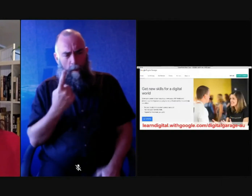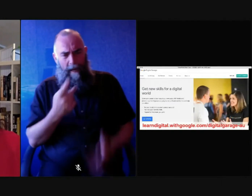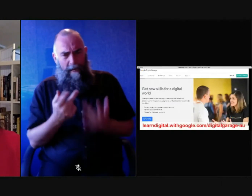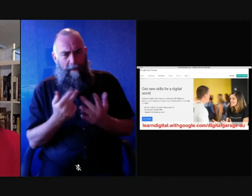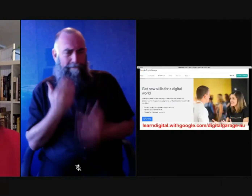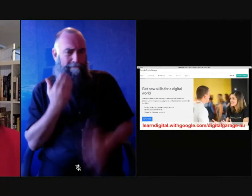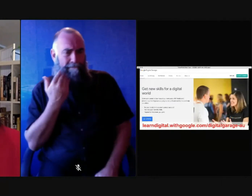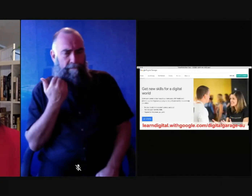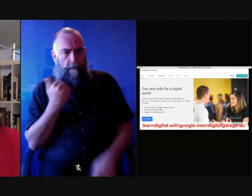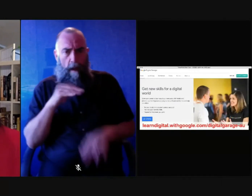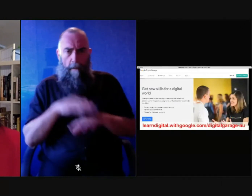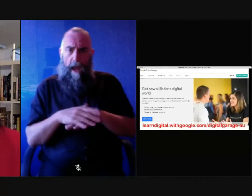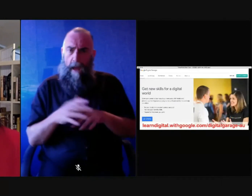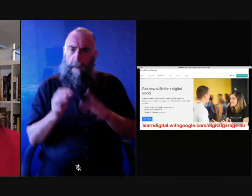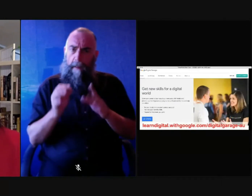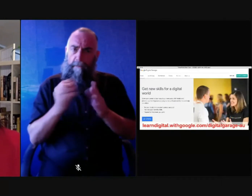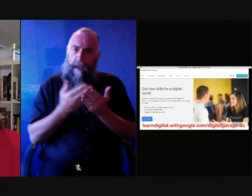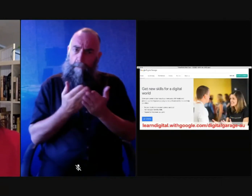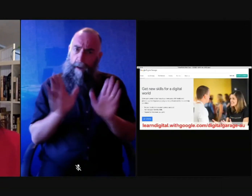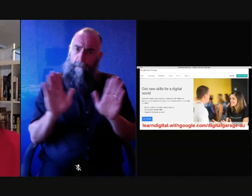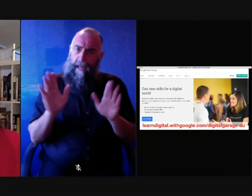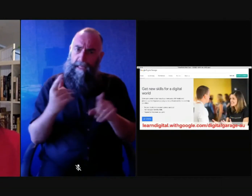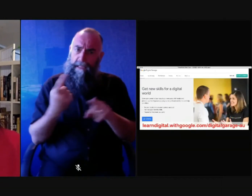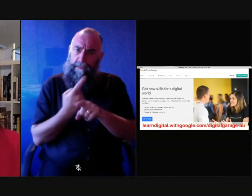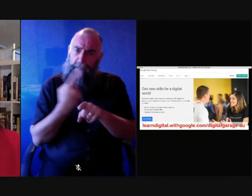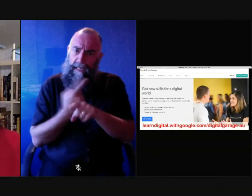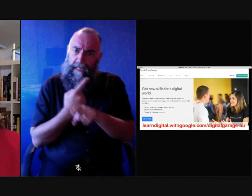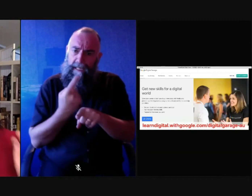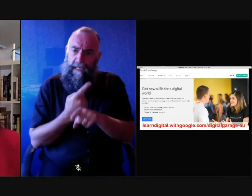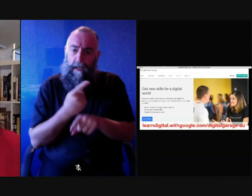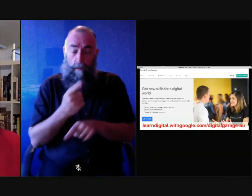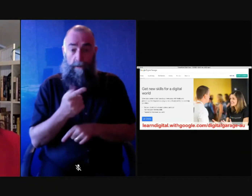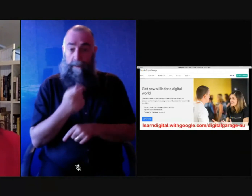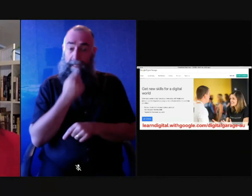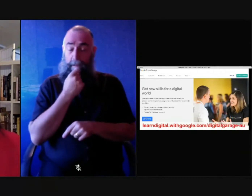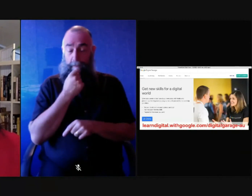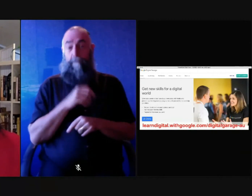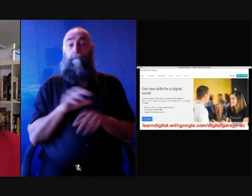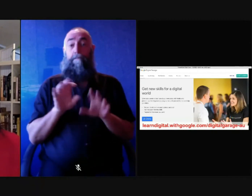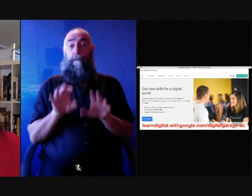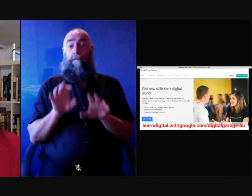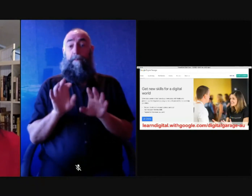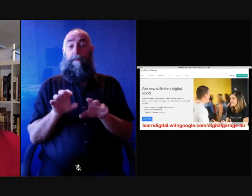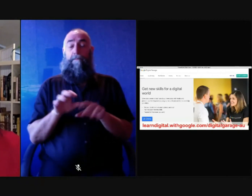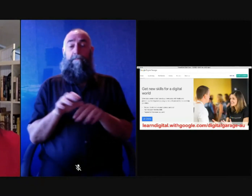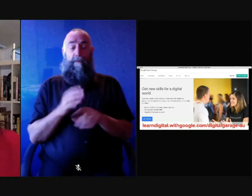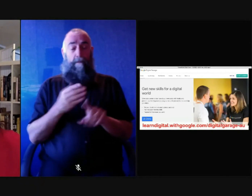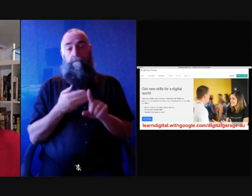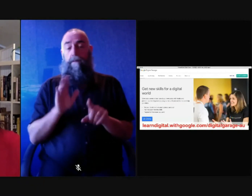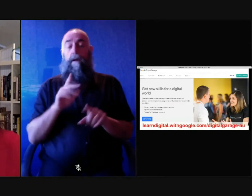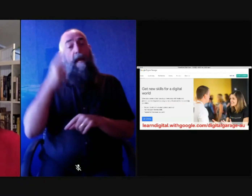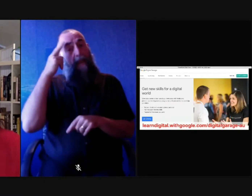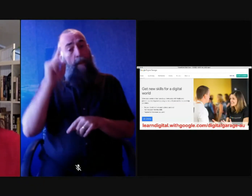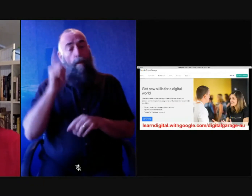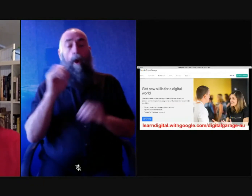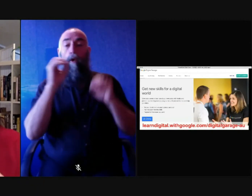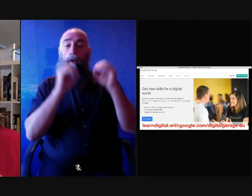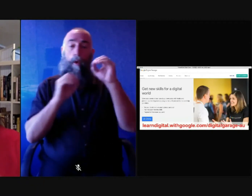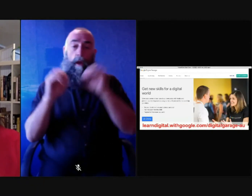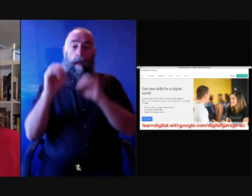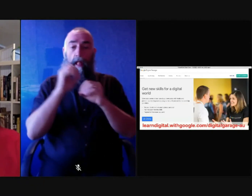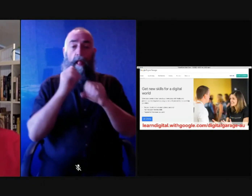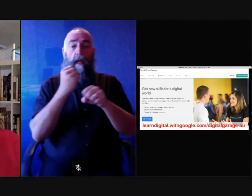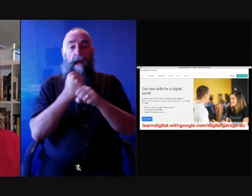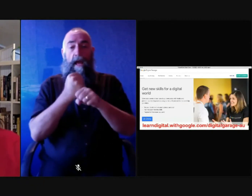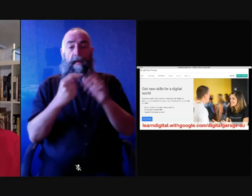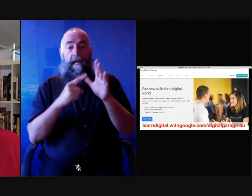nutty. Unexpected, but anyway, you can go and have a look at that. Google Garage is the search term, and